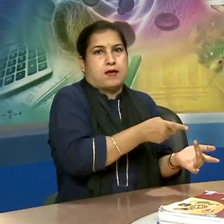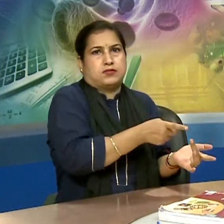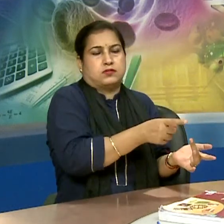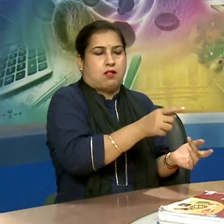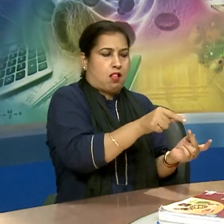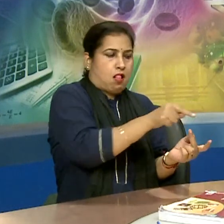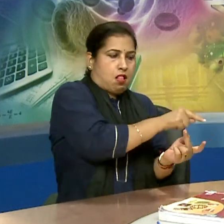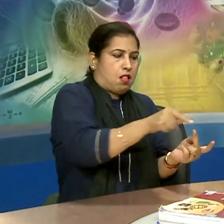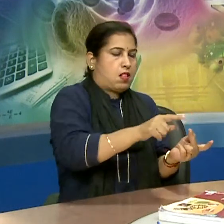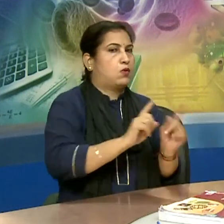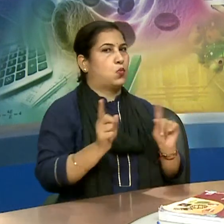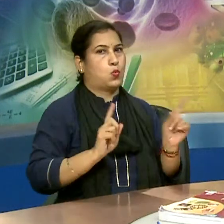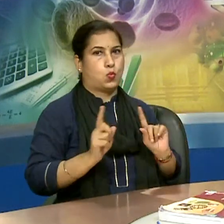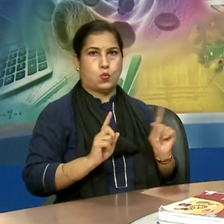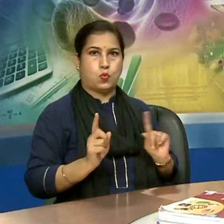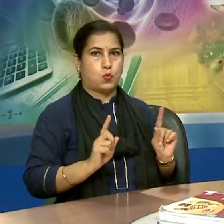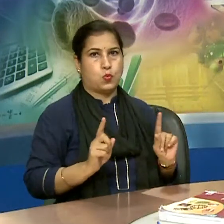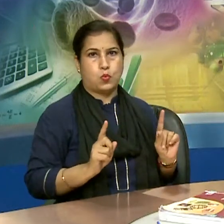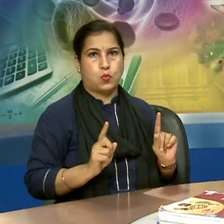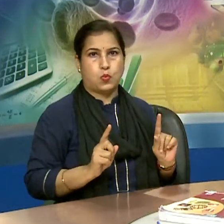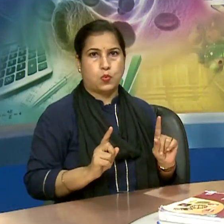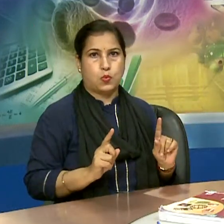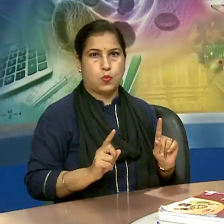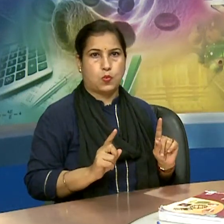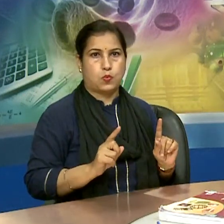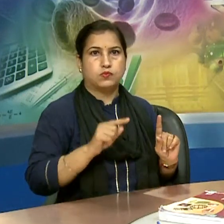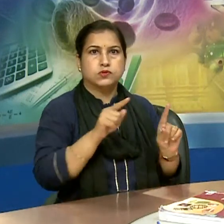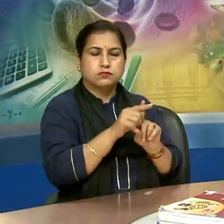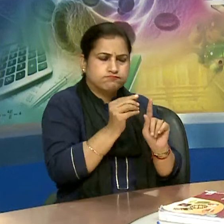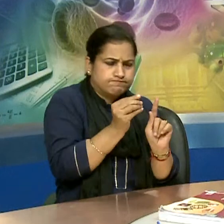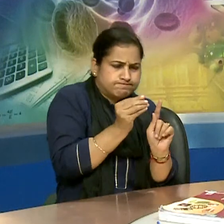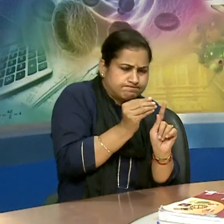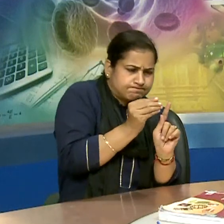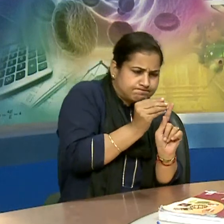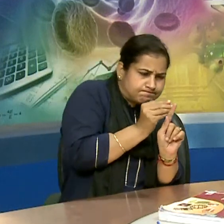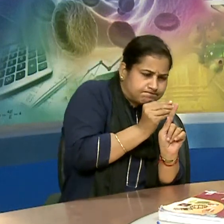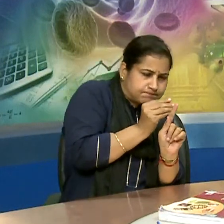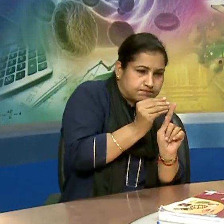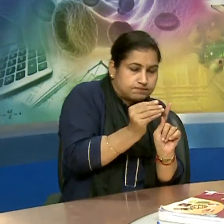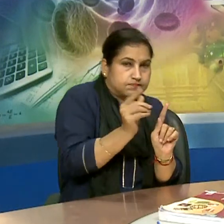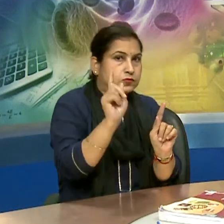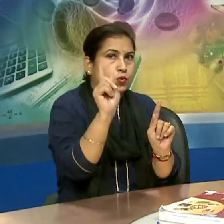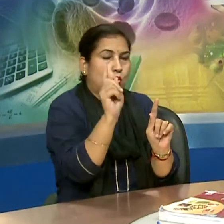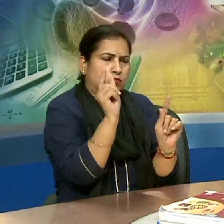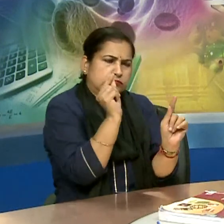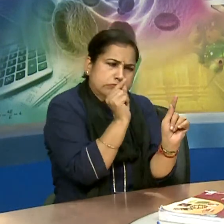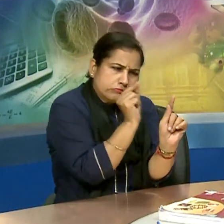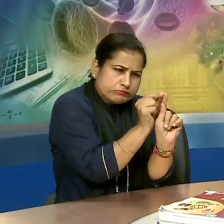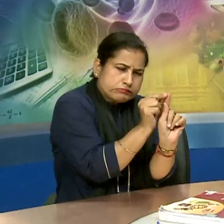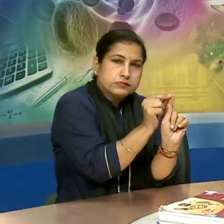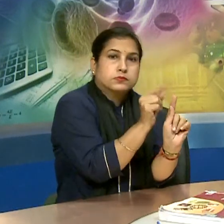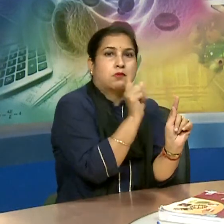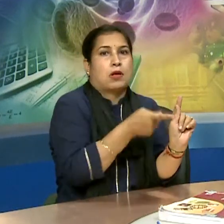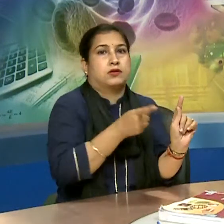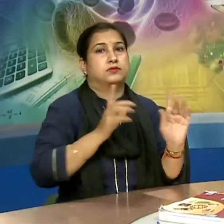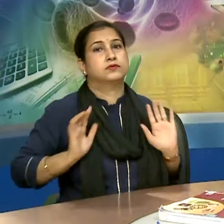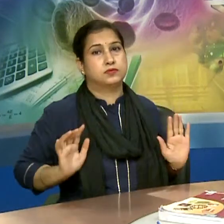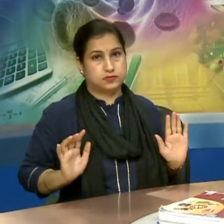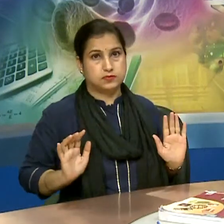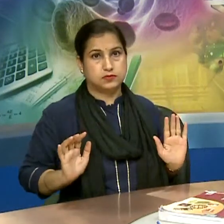That means you want to get as close as possible to